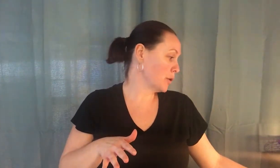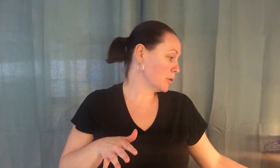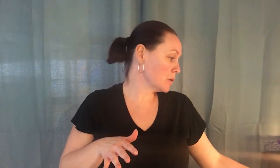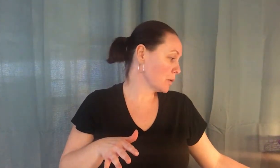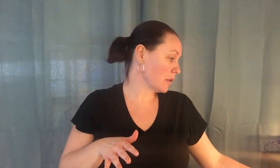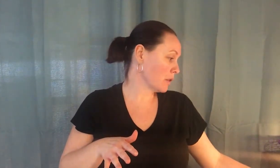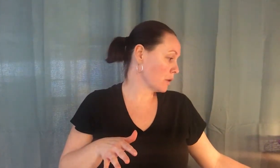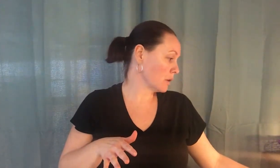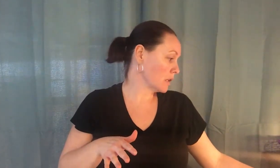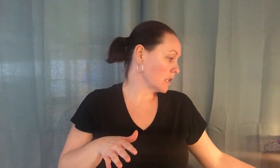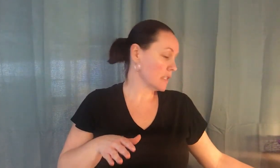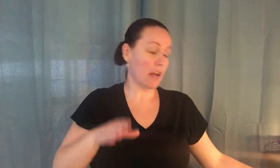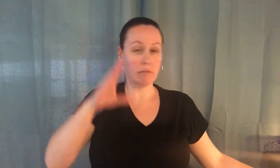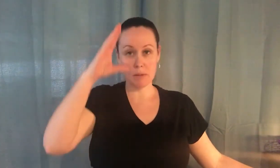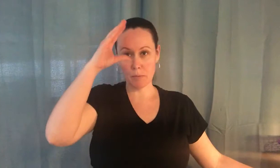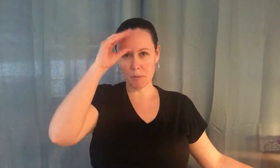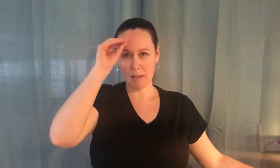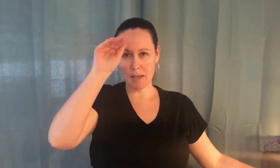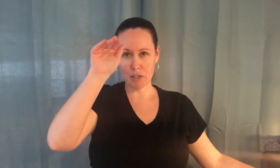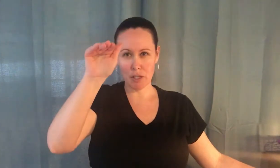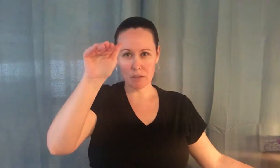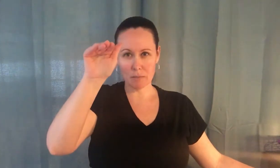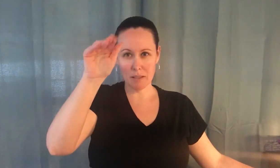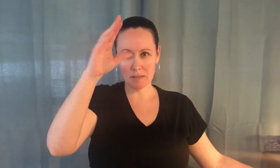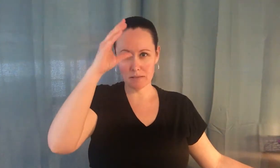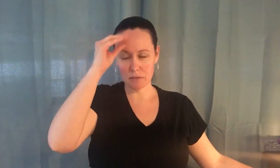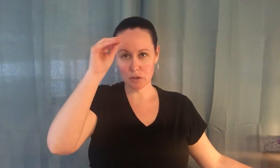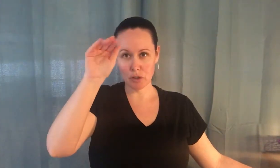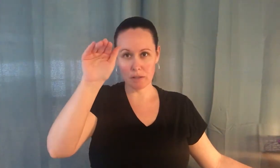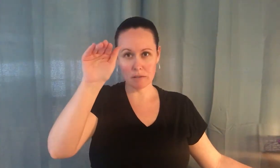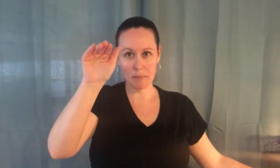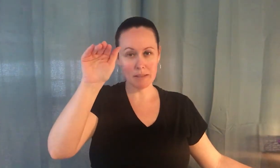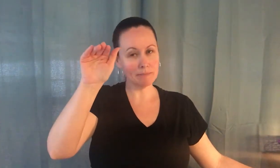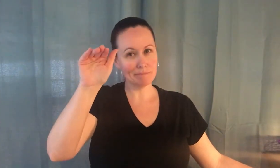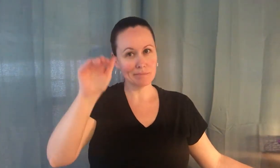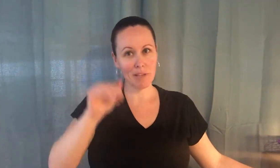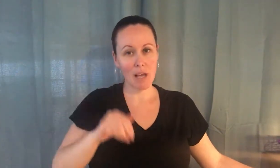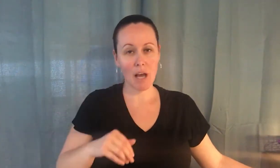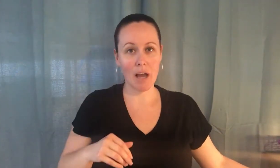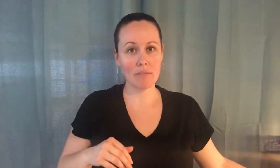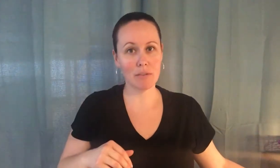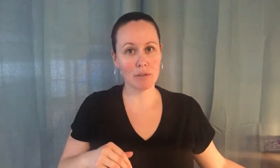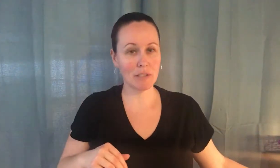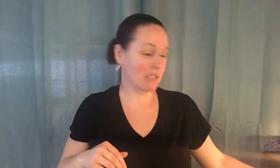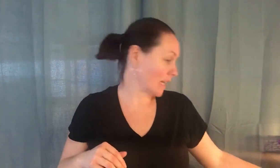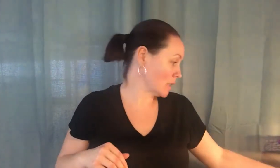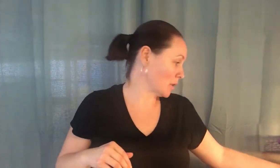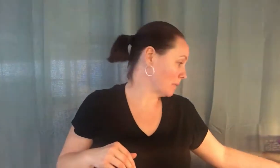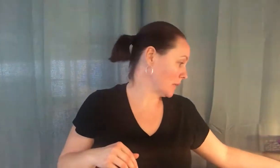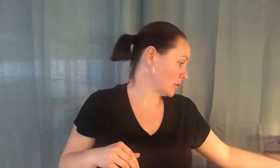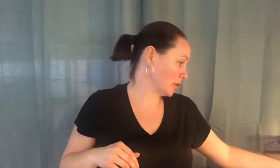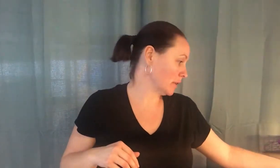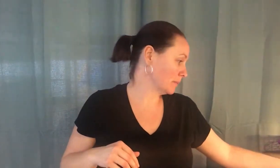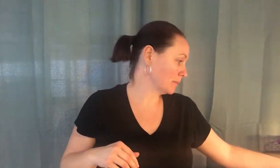used with deaf people, but they had gentlemen. Gentlemen. I've never seen that, so I'm not sure.